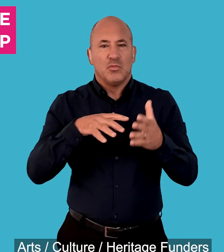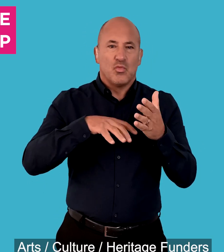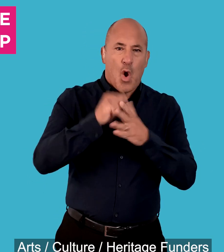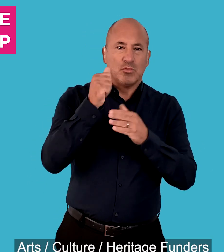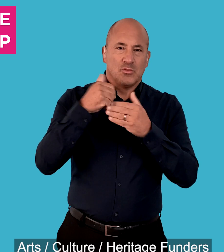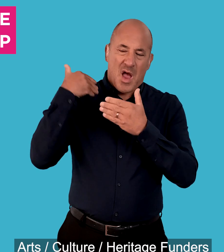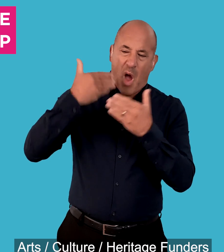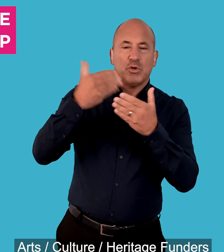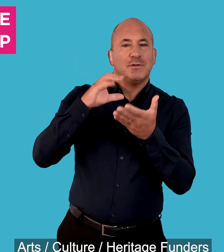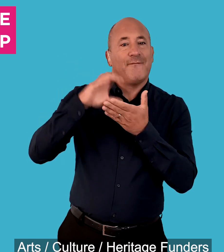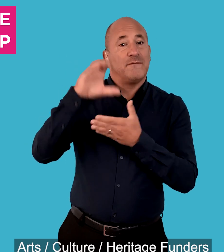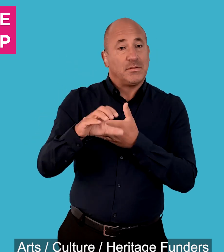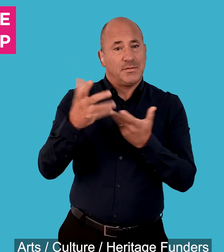Art/culture/heritage funders.